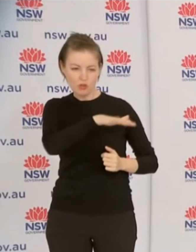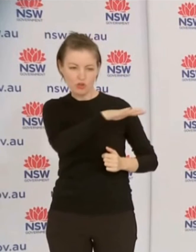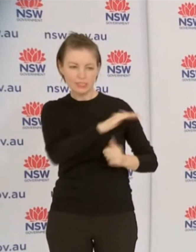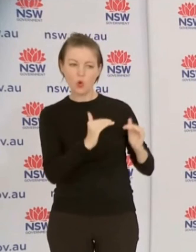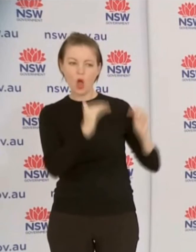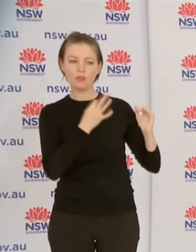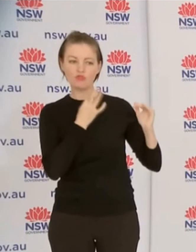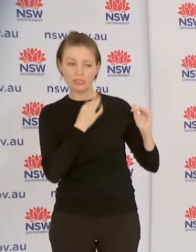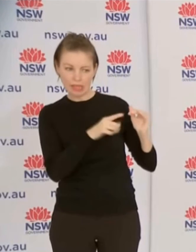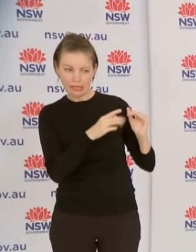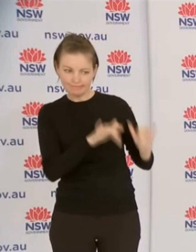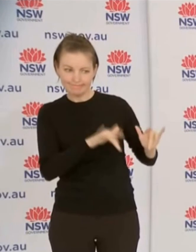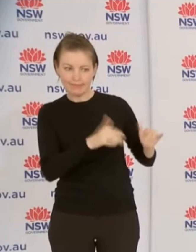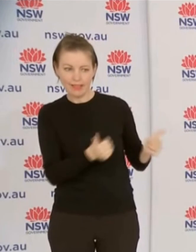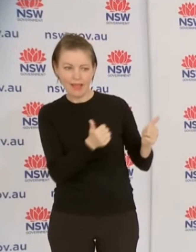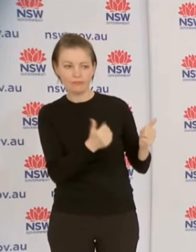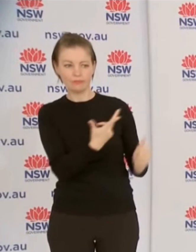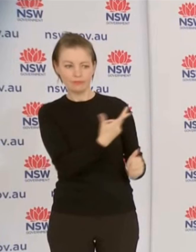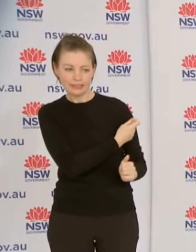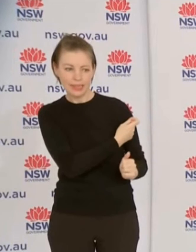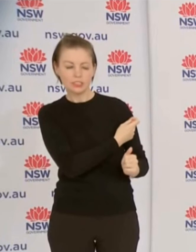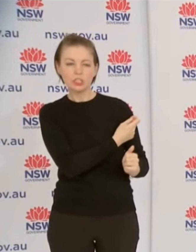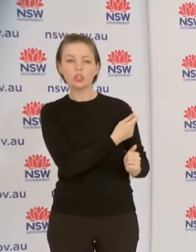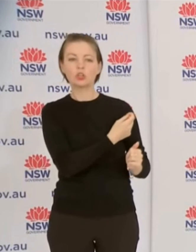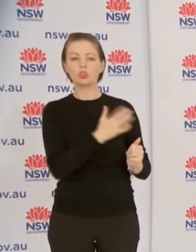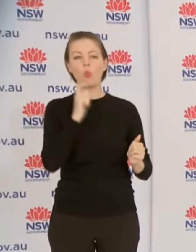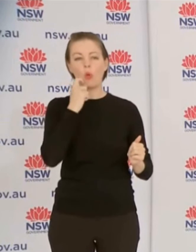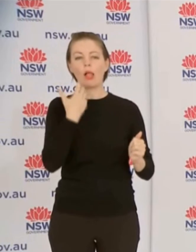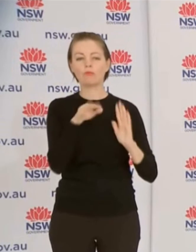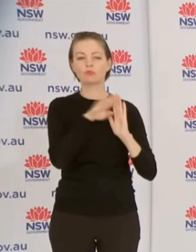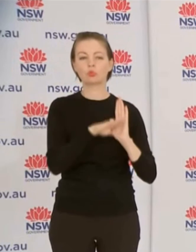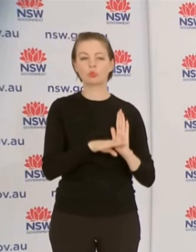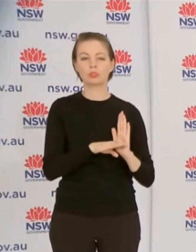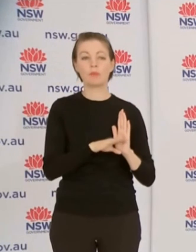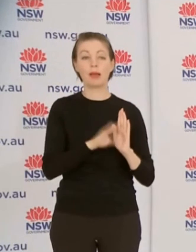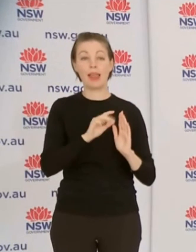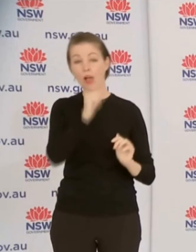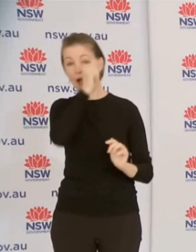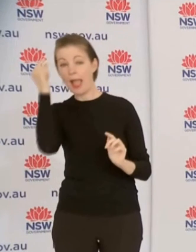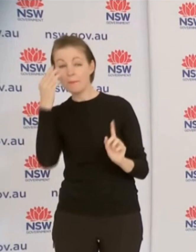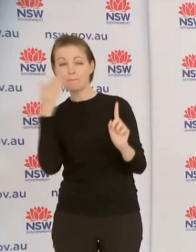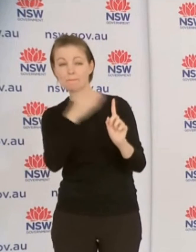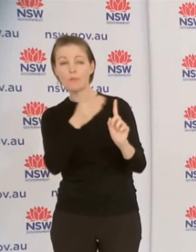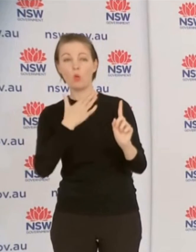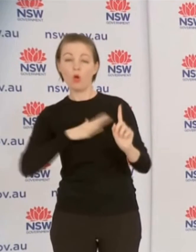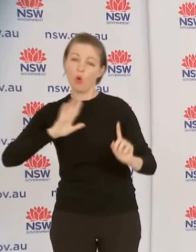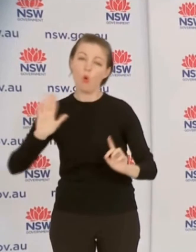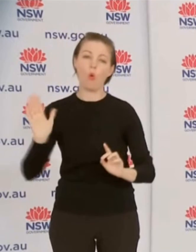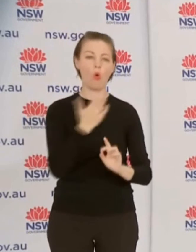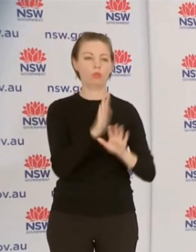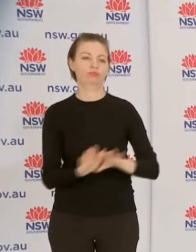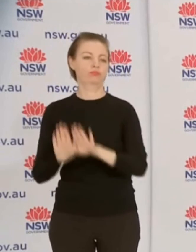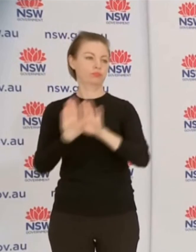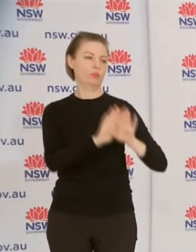be a double vaccination? If that's what we're talking about, if the end game is everyone to be vaccinated, that is something that we'll put into consideration, and we'll have more to say about